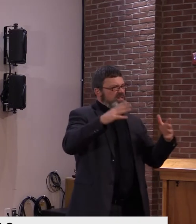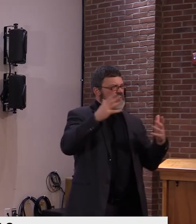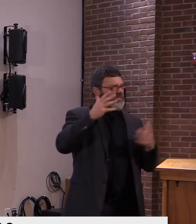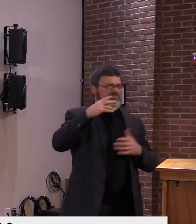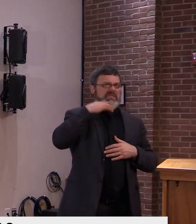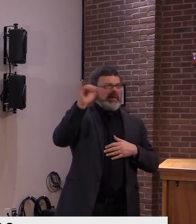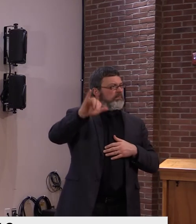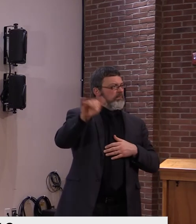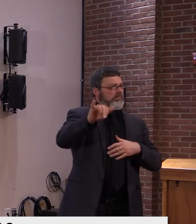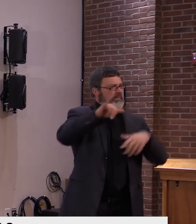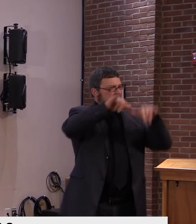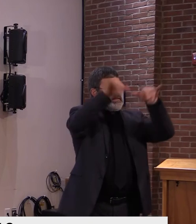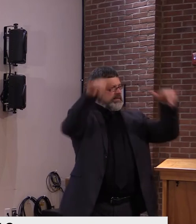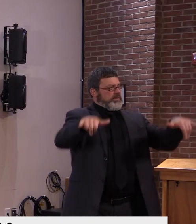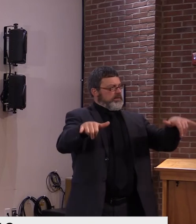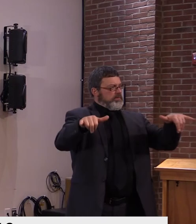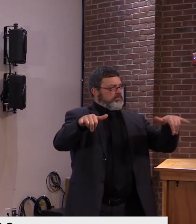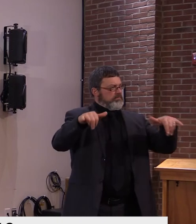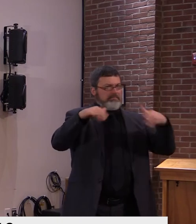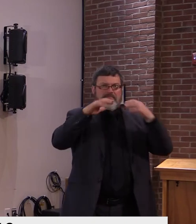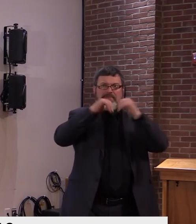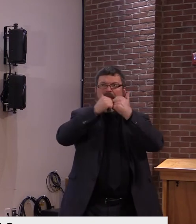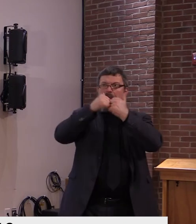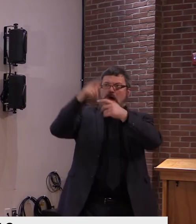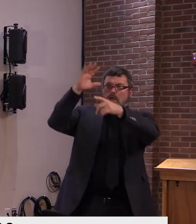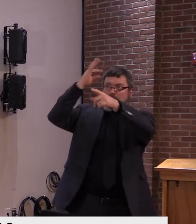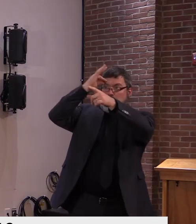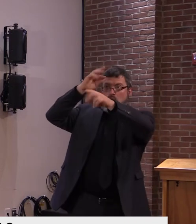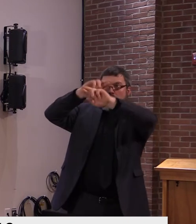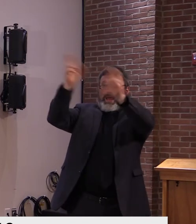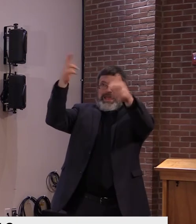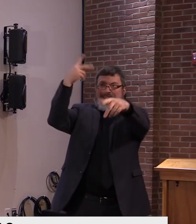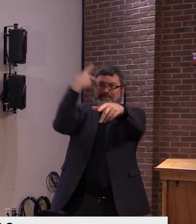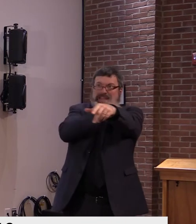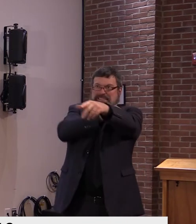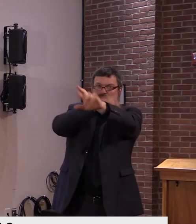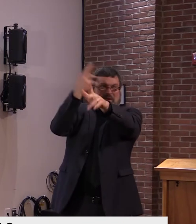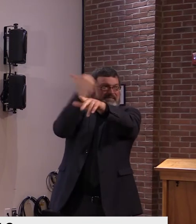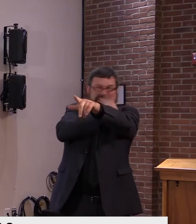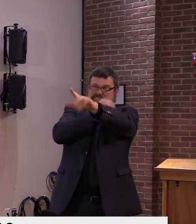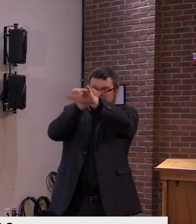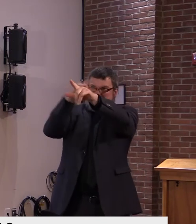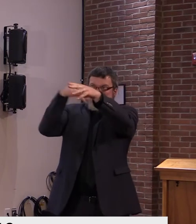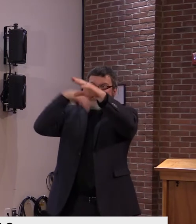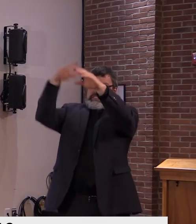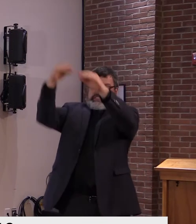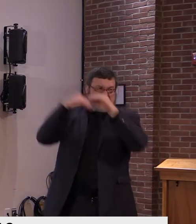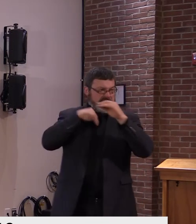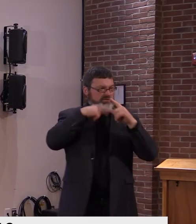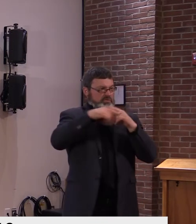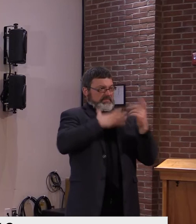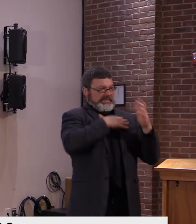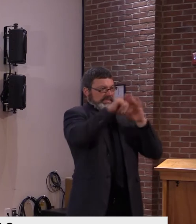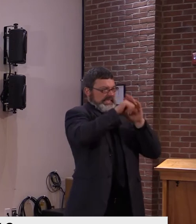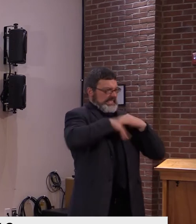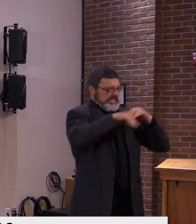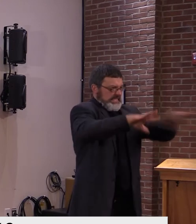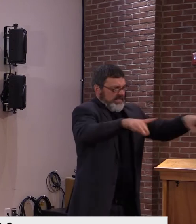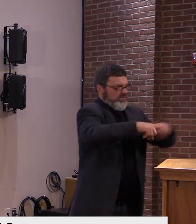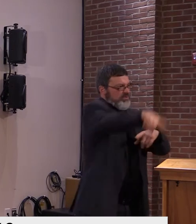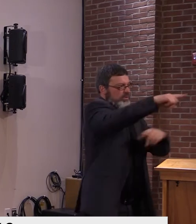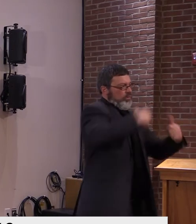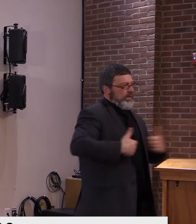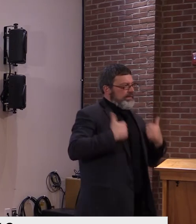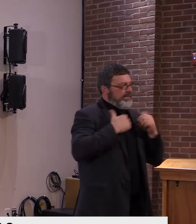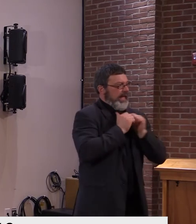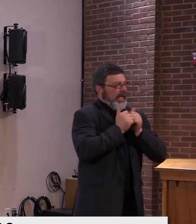storage requirements for the various vaccine are available everywhere we need it to be. So it takes a huge coordinated effort,